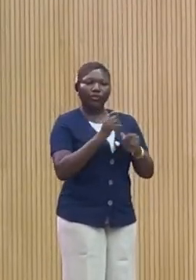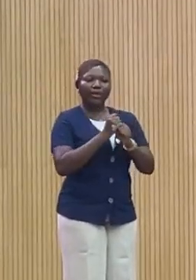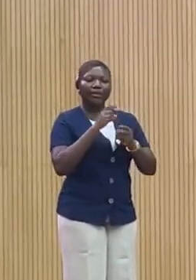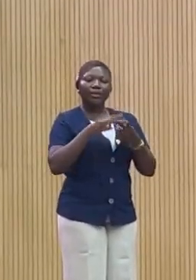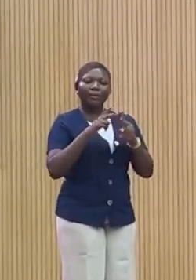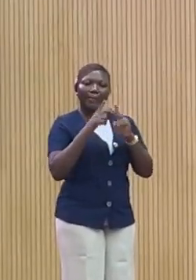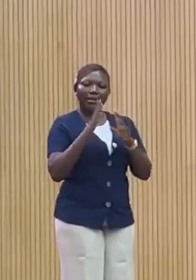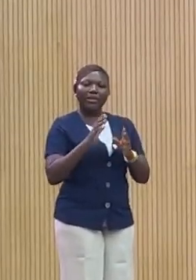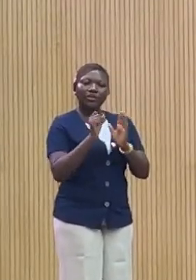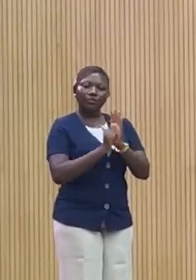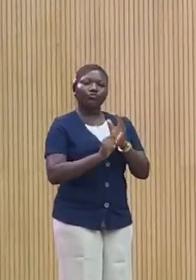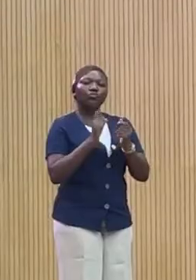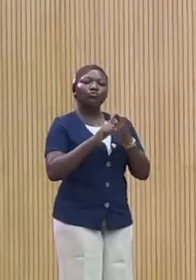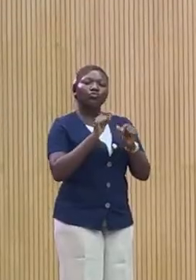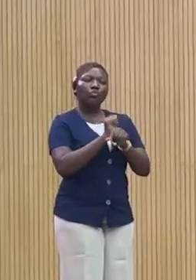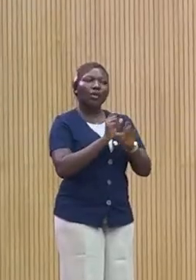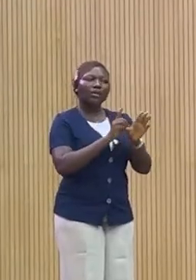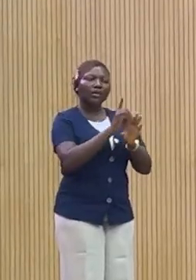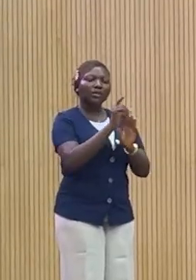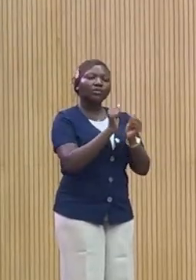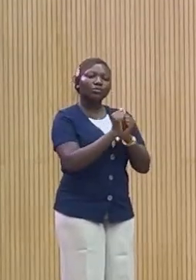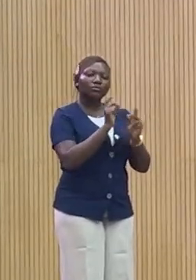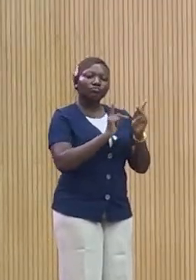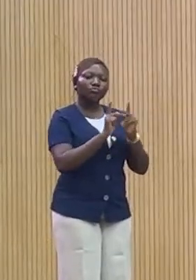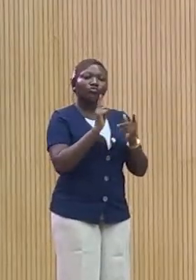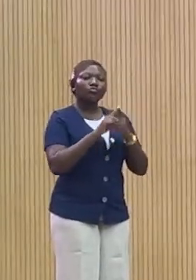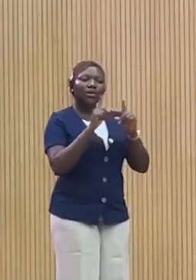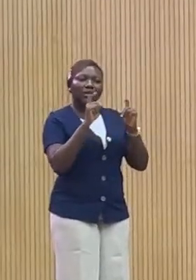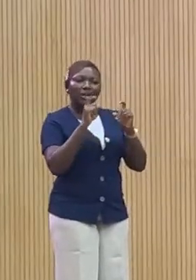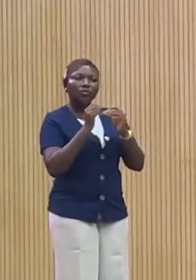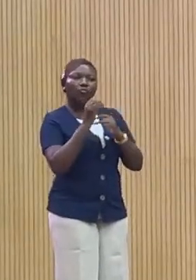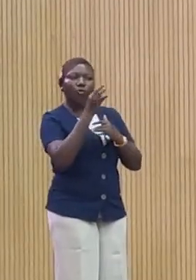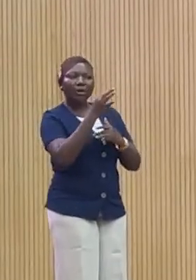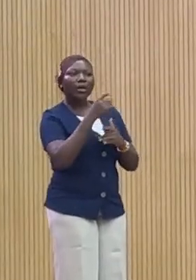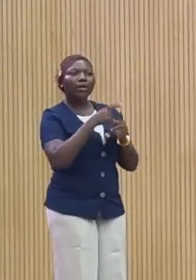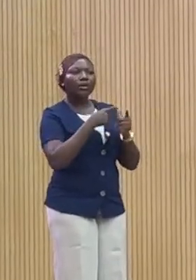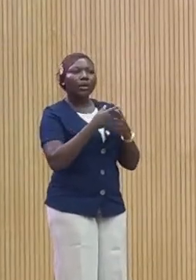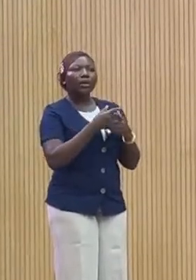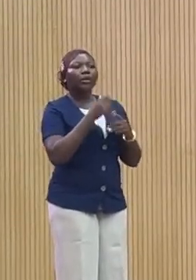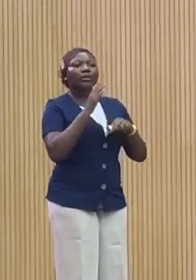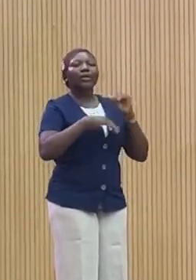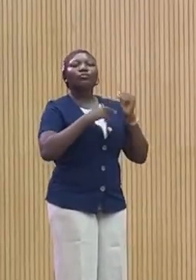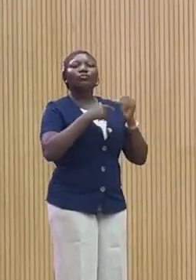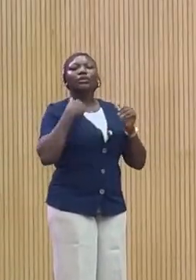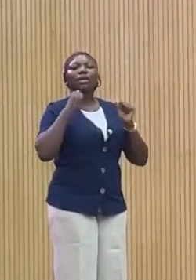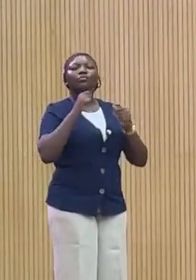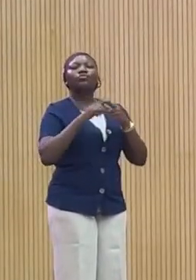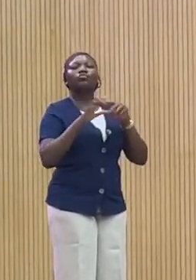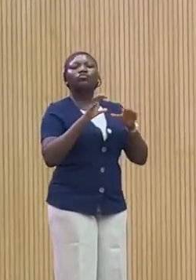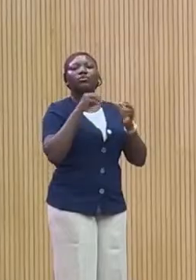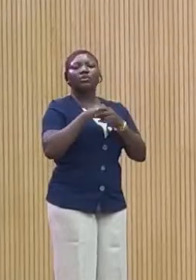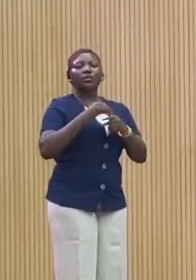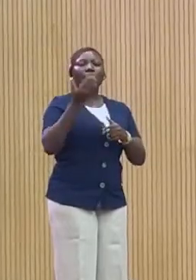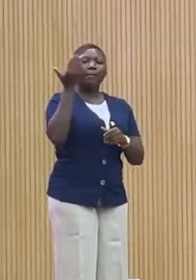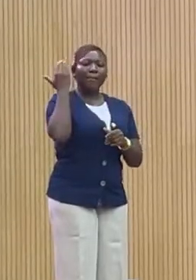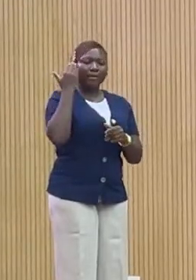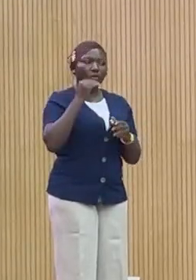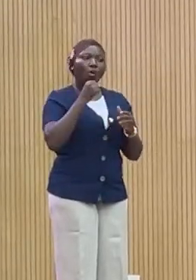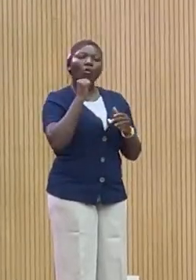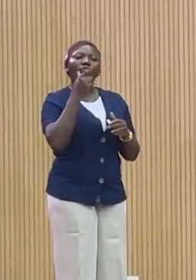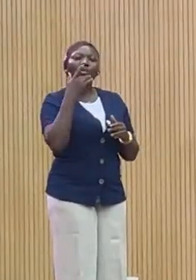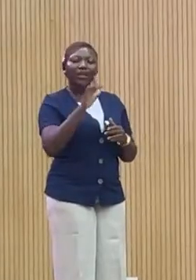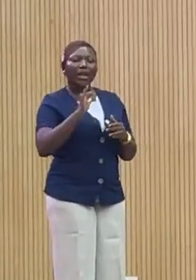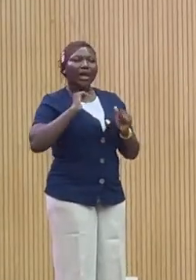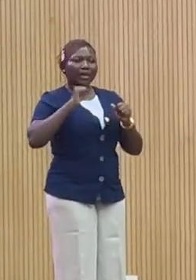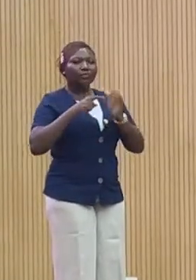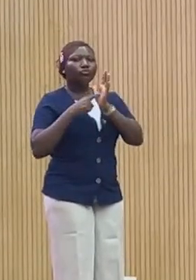can work directly with people to test far more extensively than we've been able to do in the past. Unfortunately, I wasn't able to show a demo live in person,